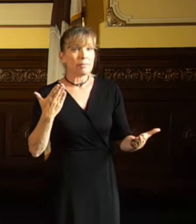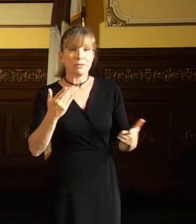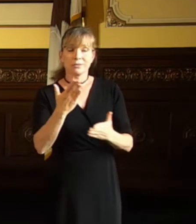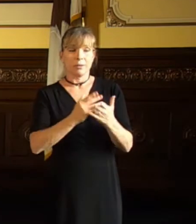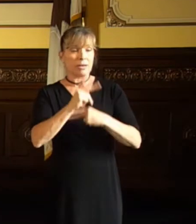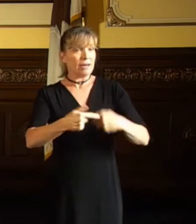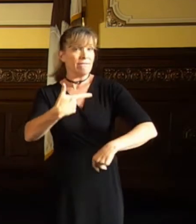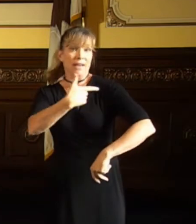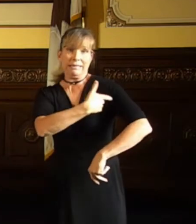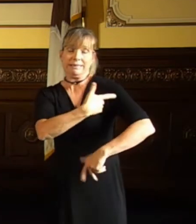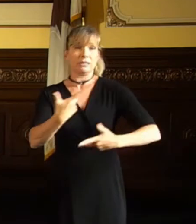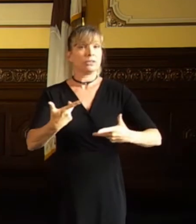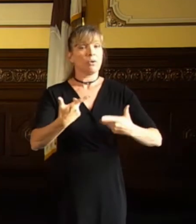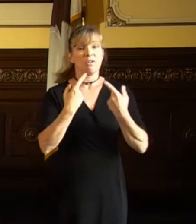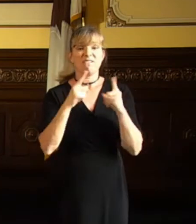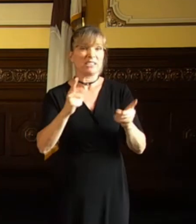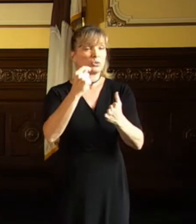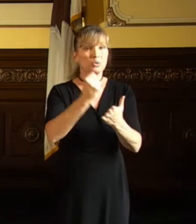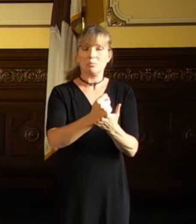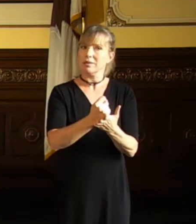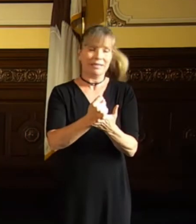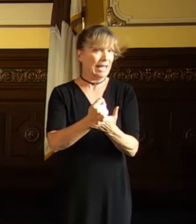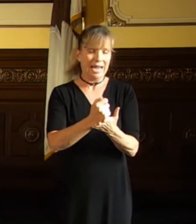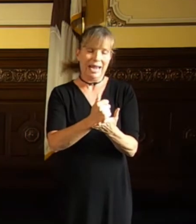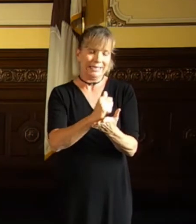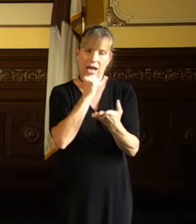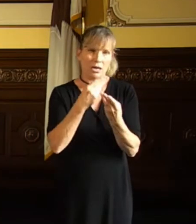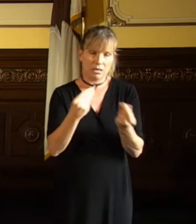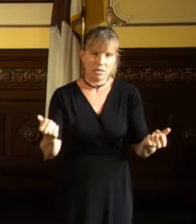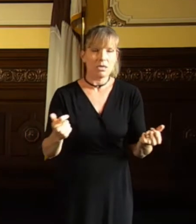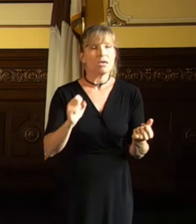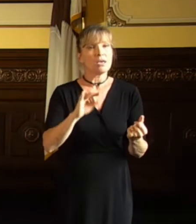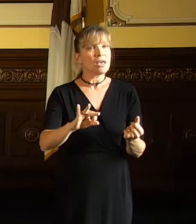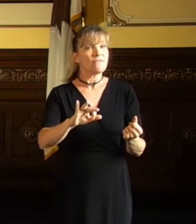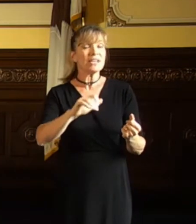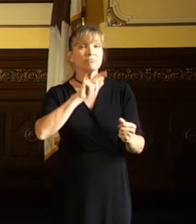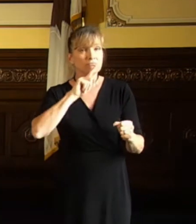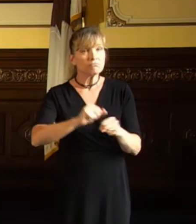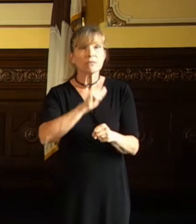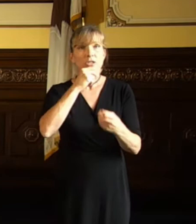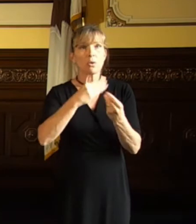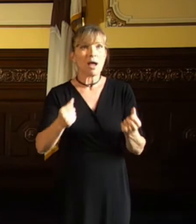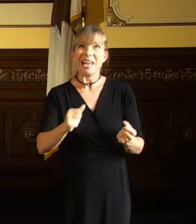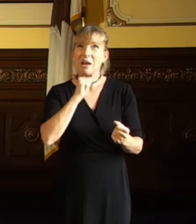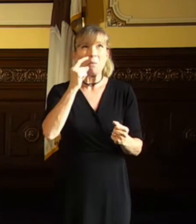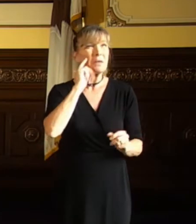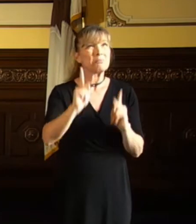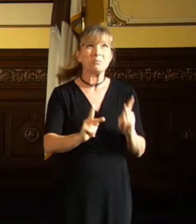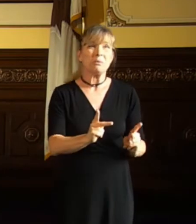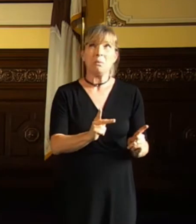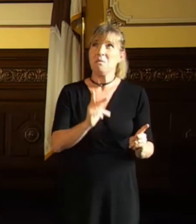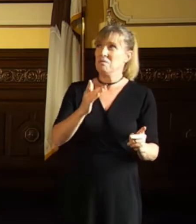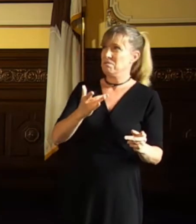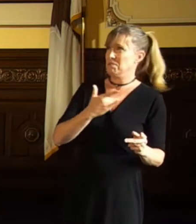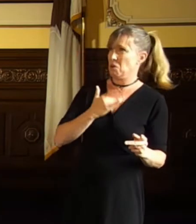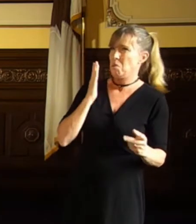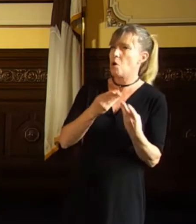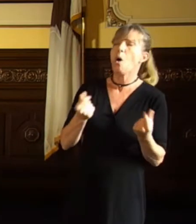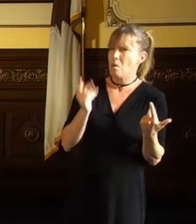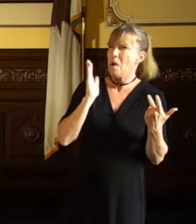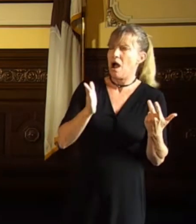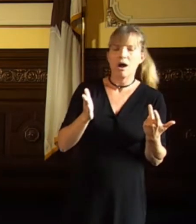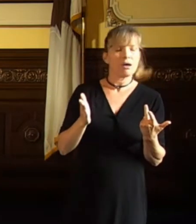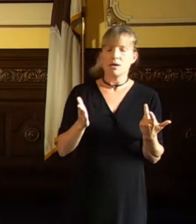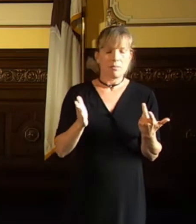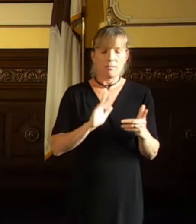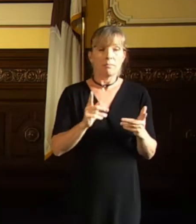vaccine or a very effective treatment. And so if it doesn't go away, and I don't think people are expecting it to, it means that we have to